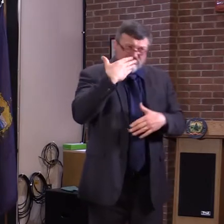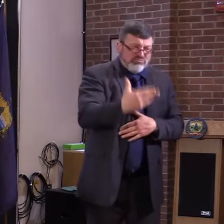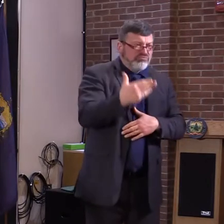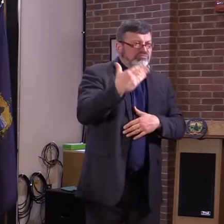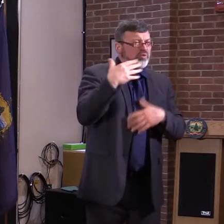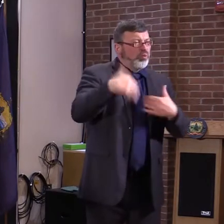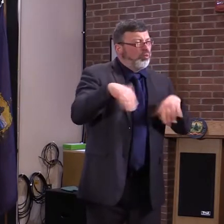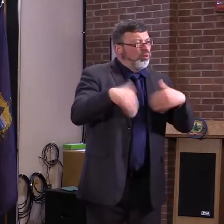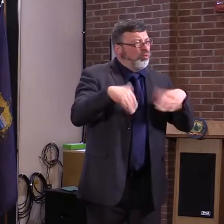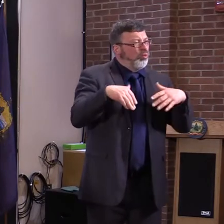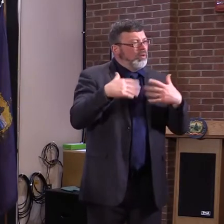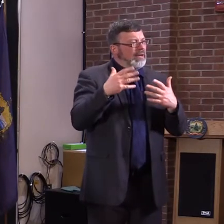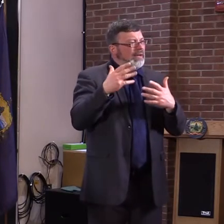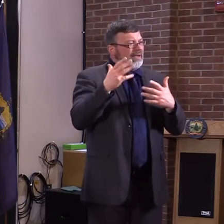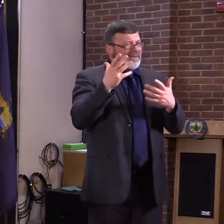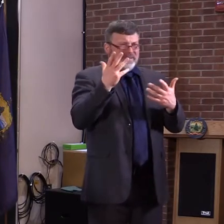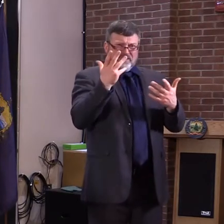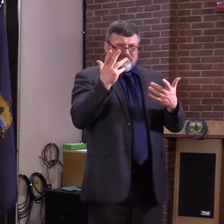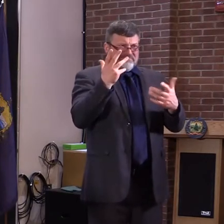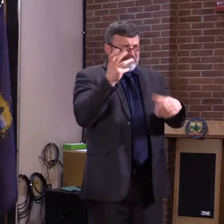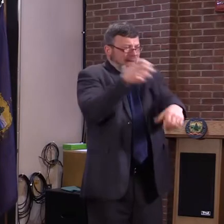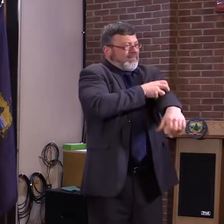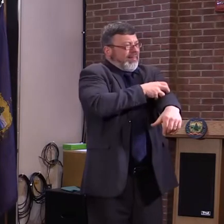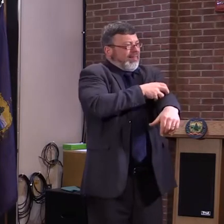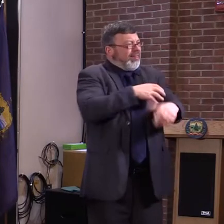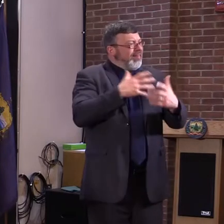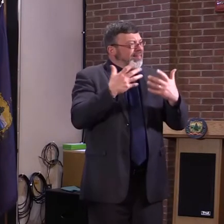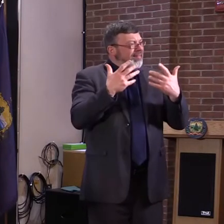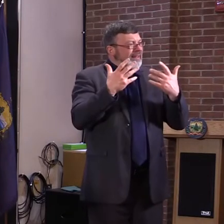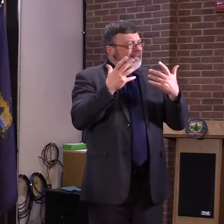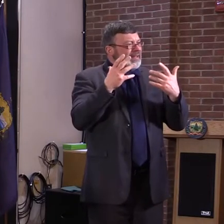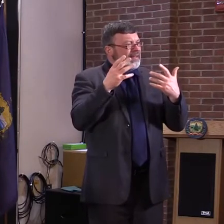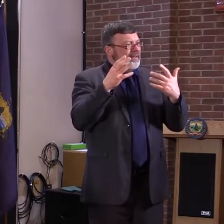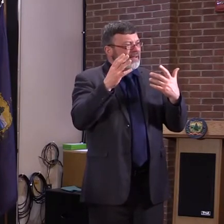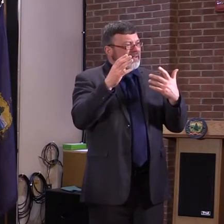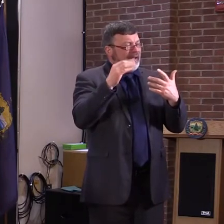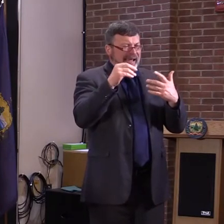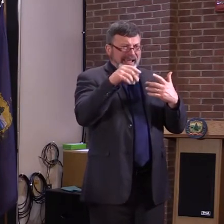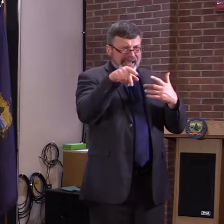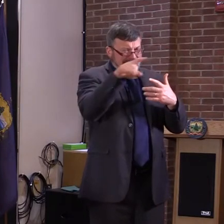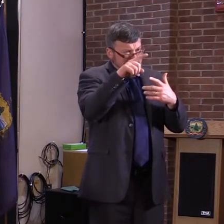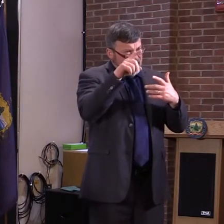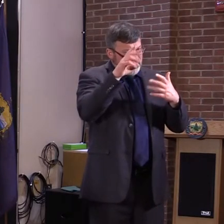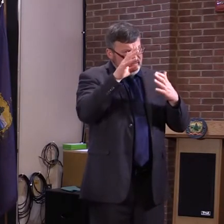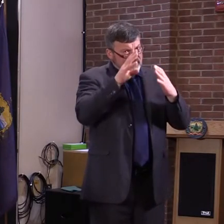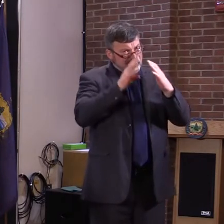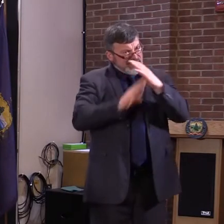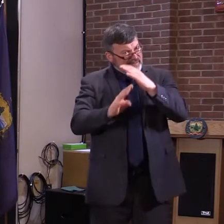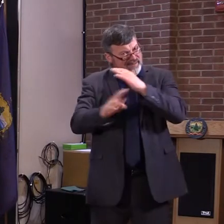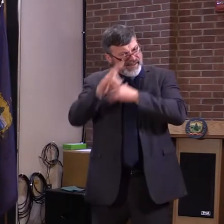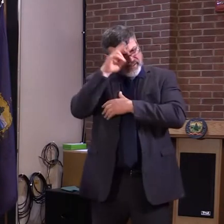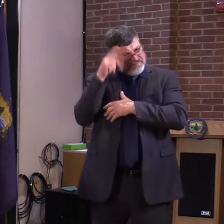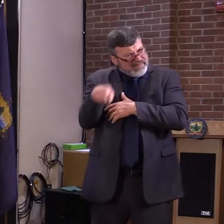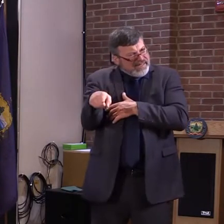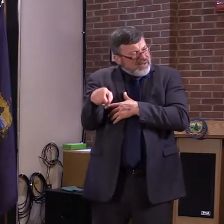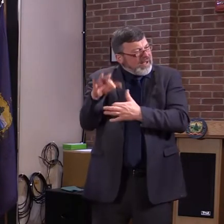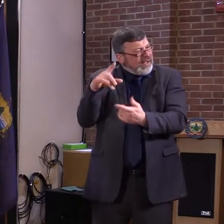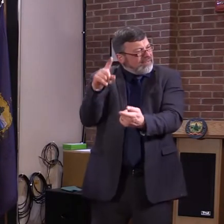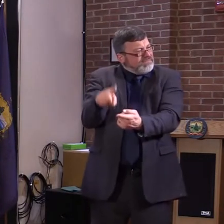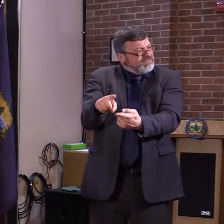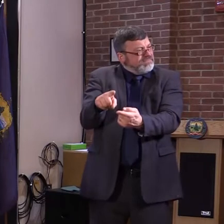Commissioner Pichek had given the data on hospitalizations and so forth, and we're in good shape in Vermont because of it.